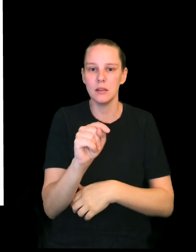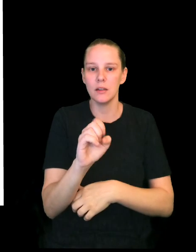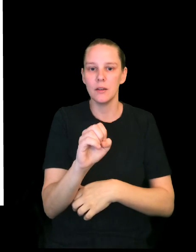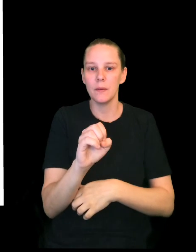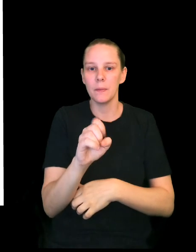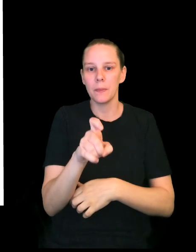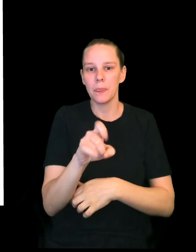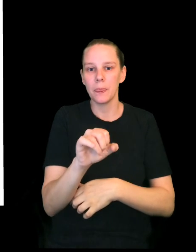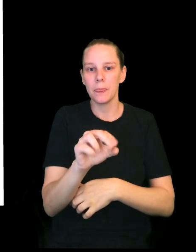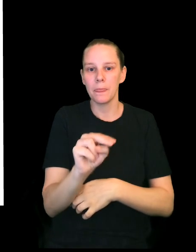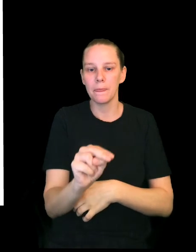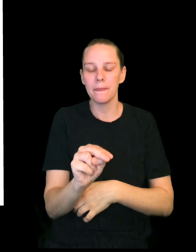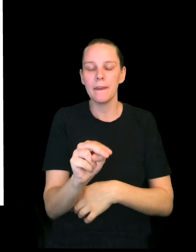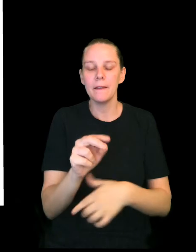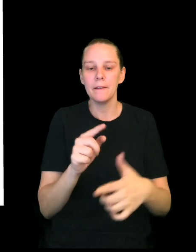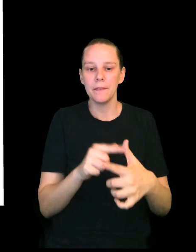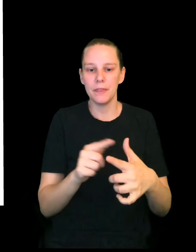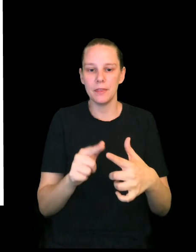toxins,